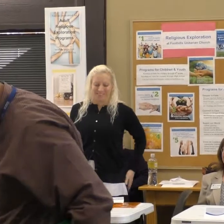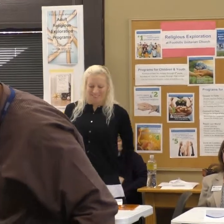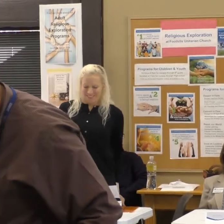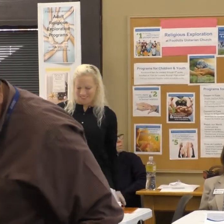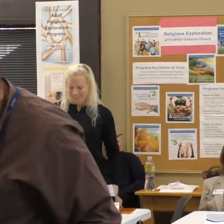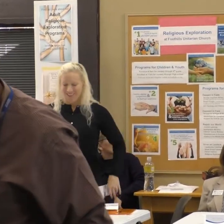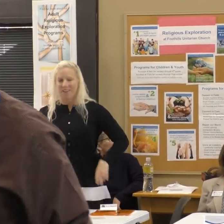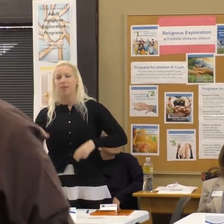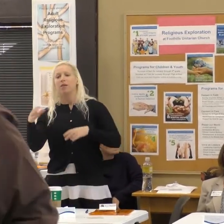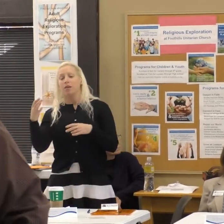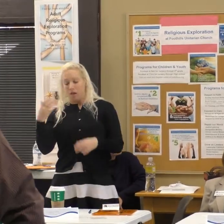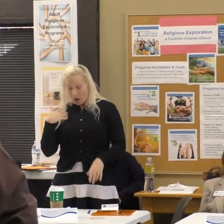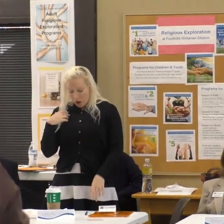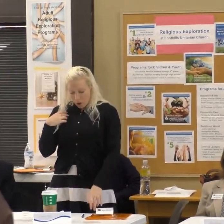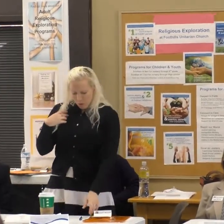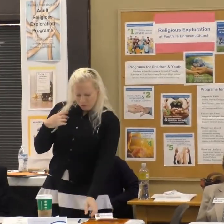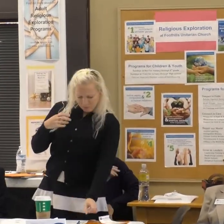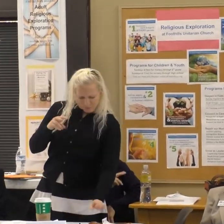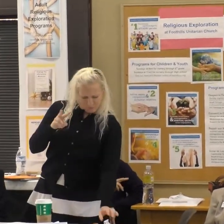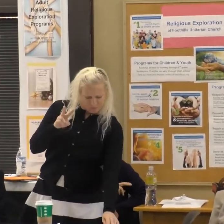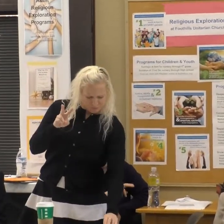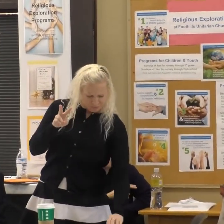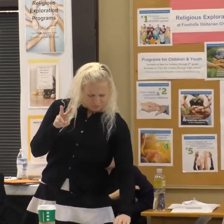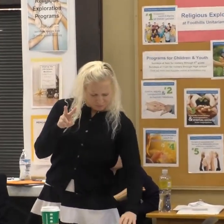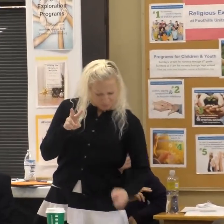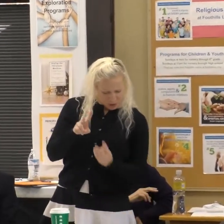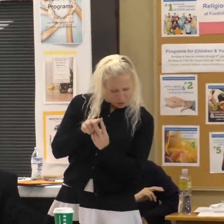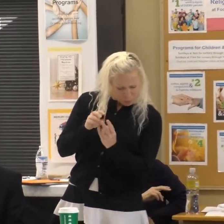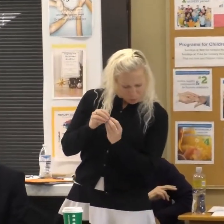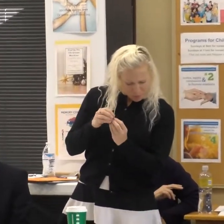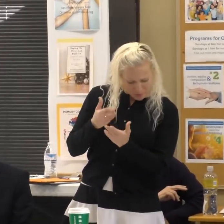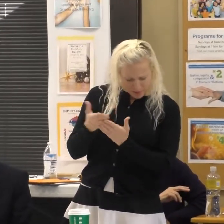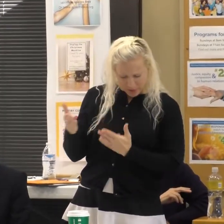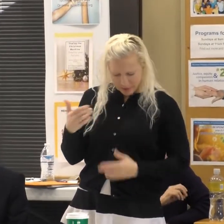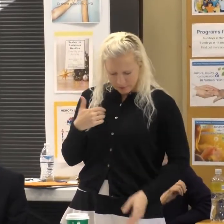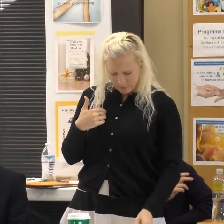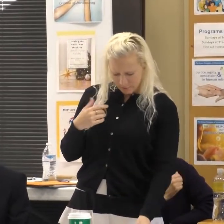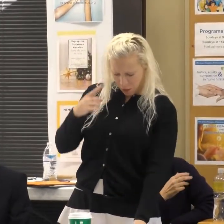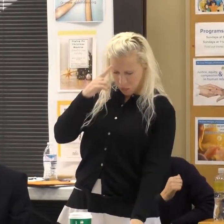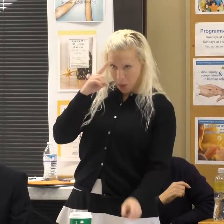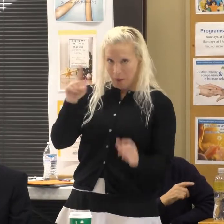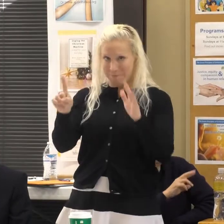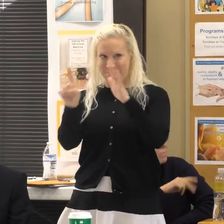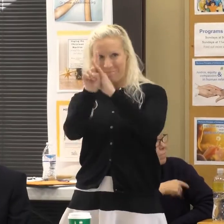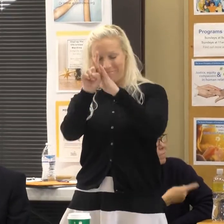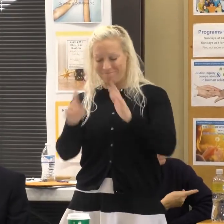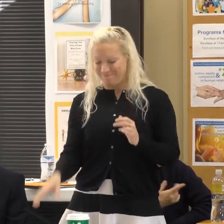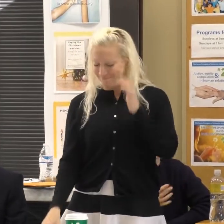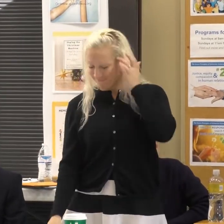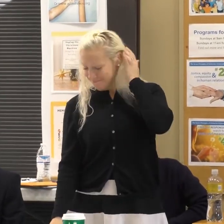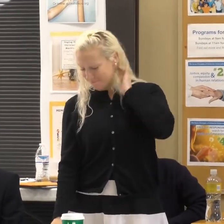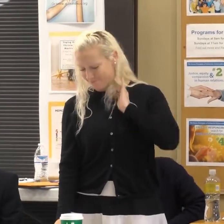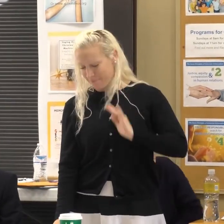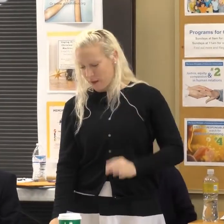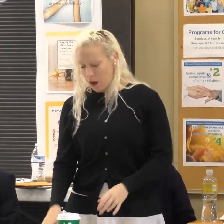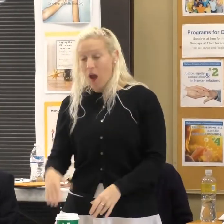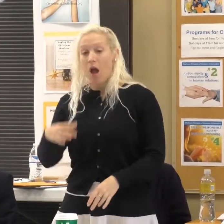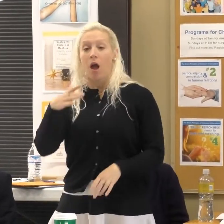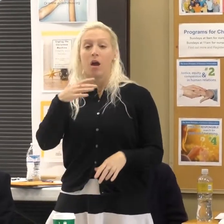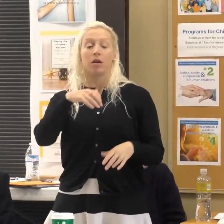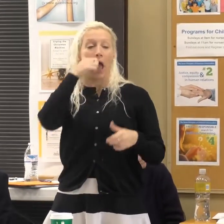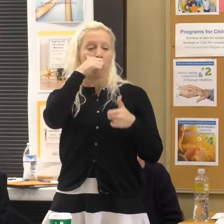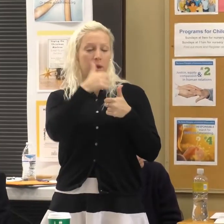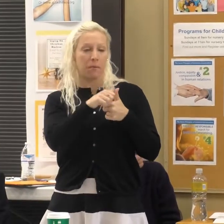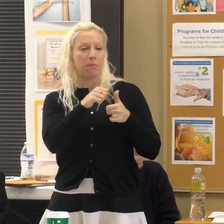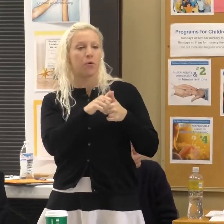So So two more things that I just thought of,